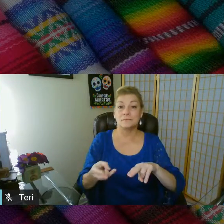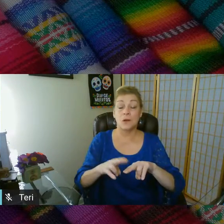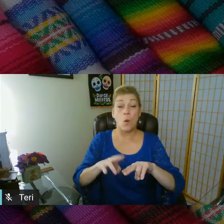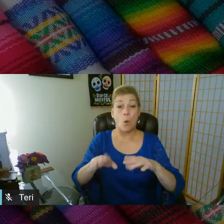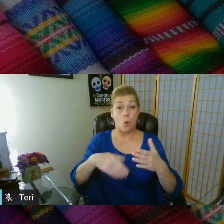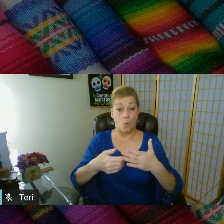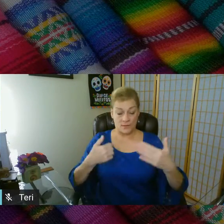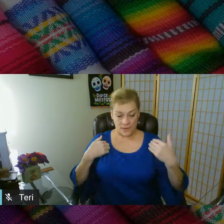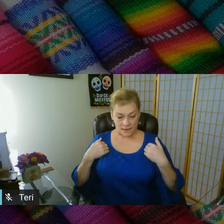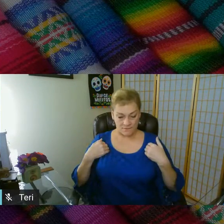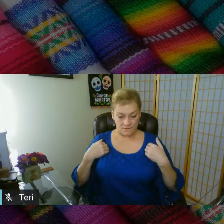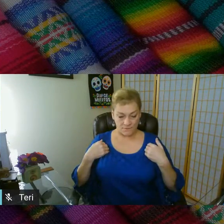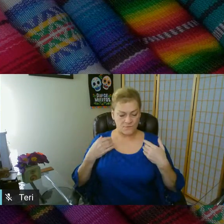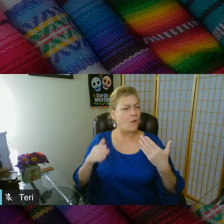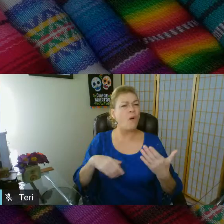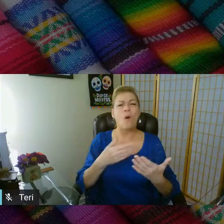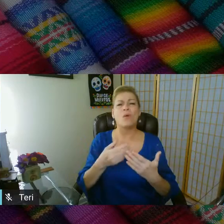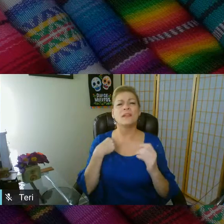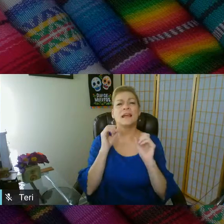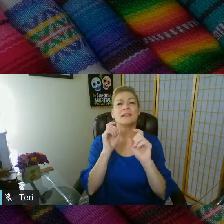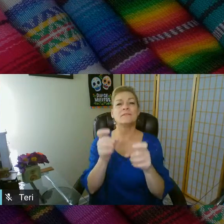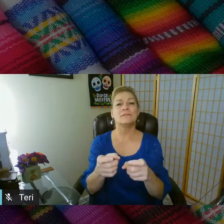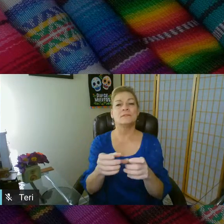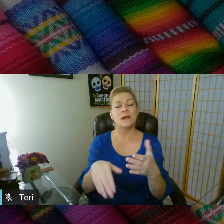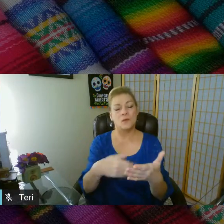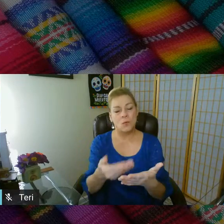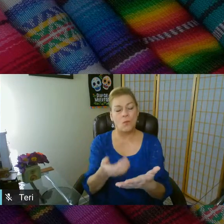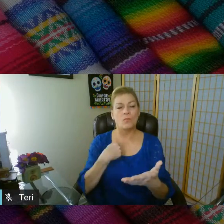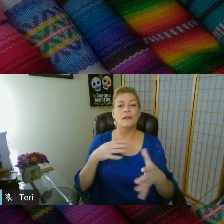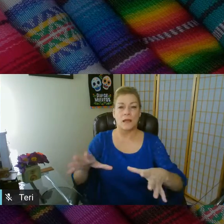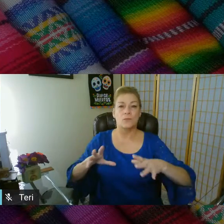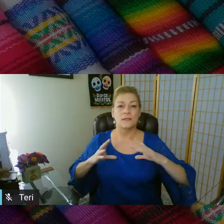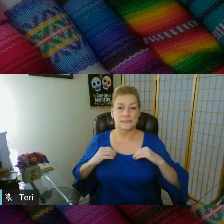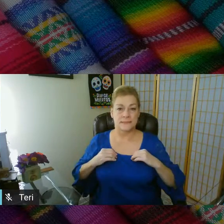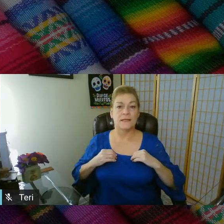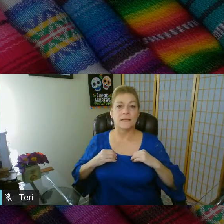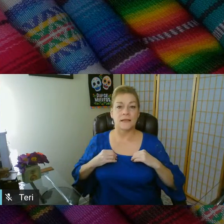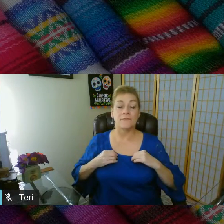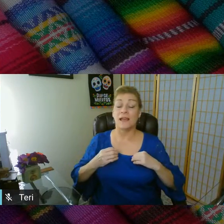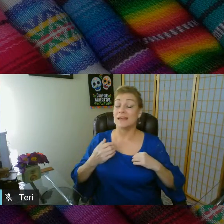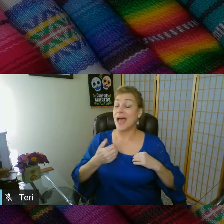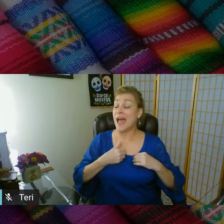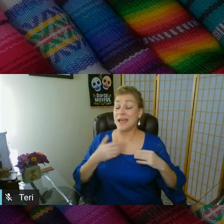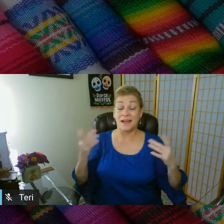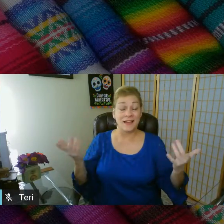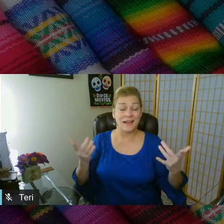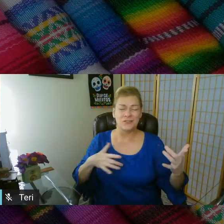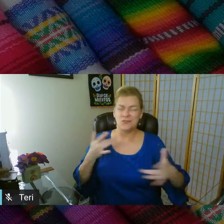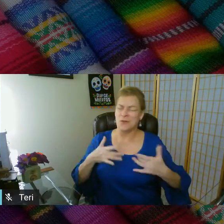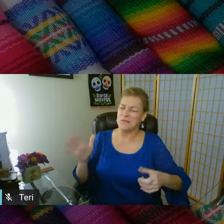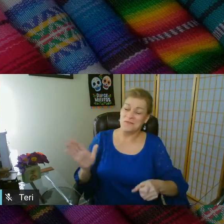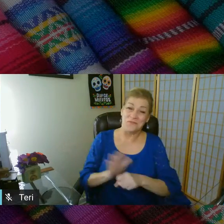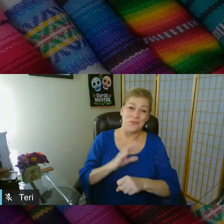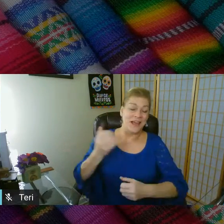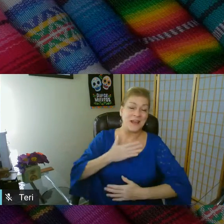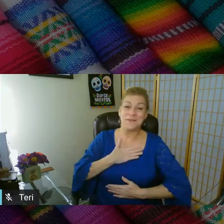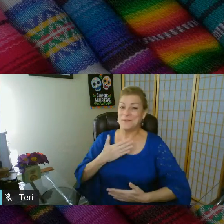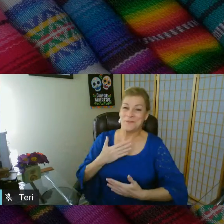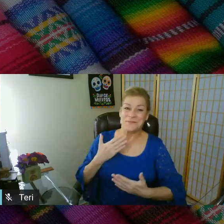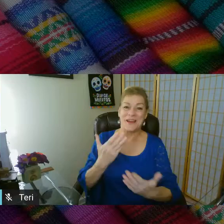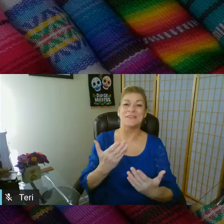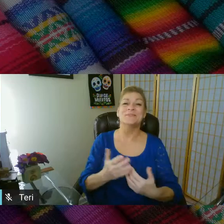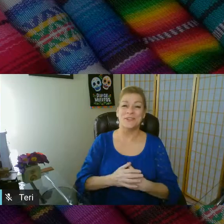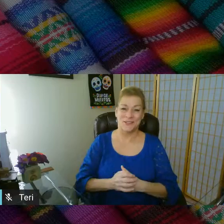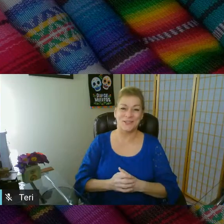all that I have, all that I give, and all that I receive. And I am joy-filled and